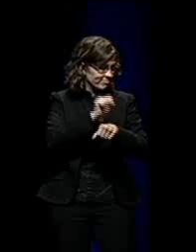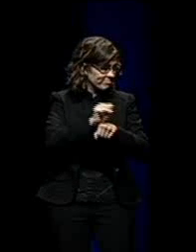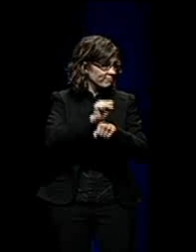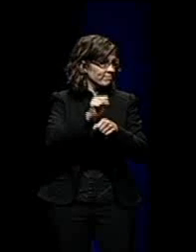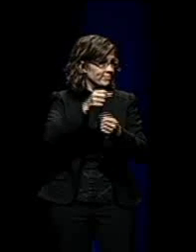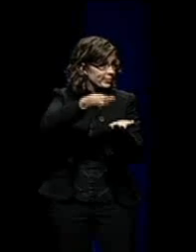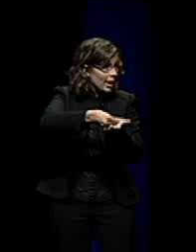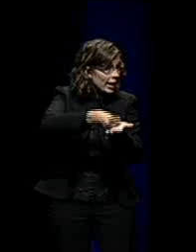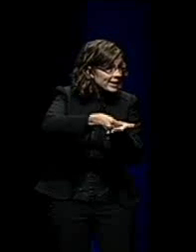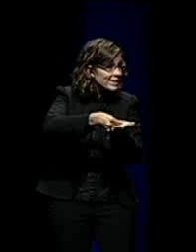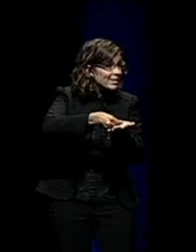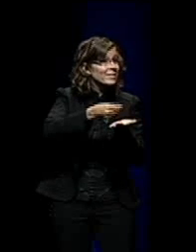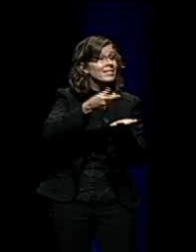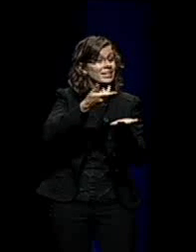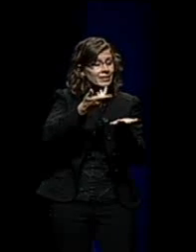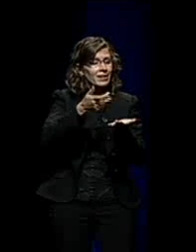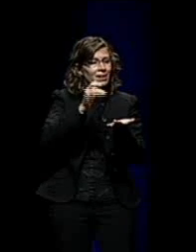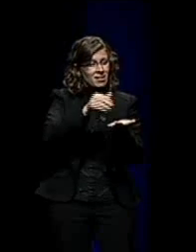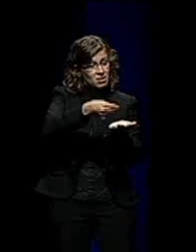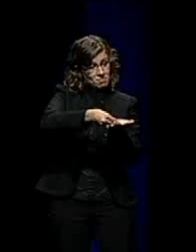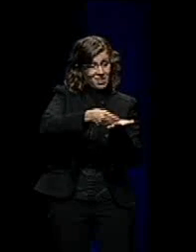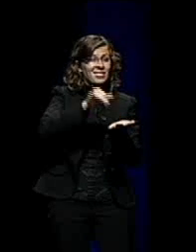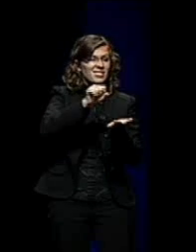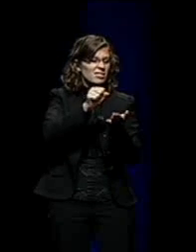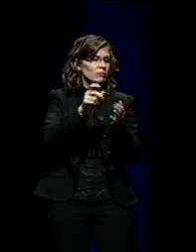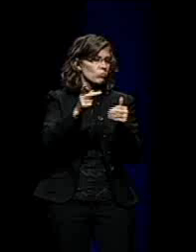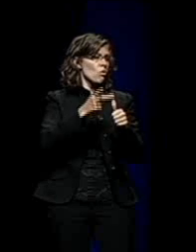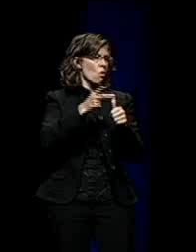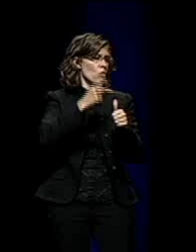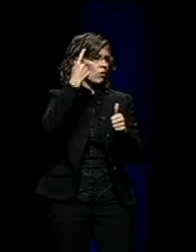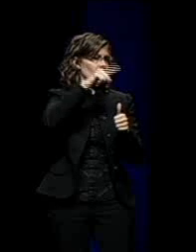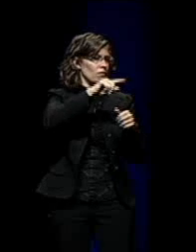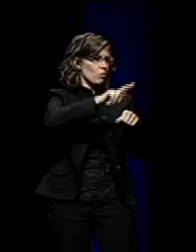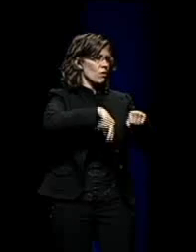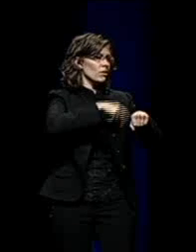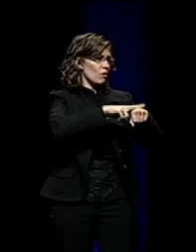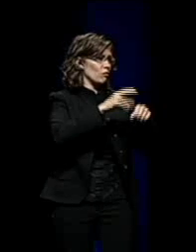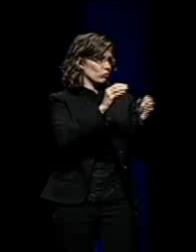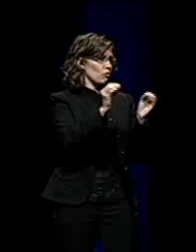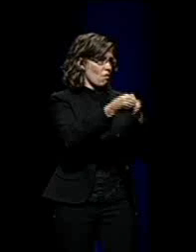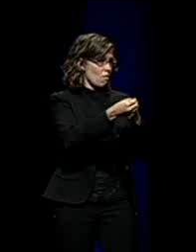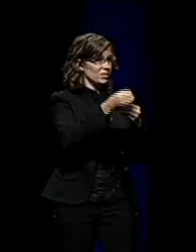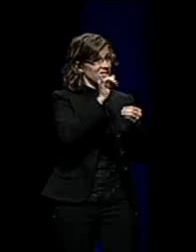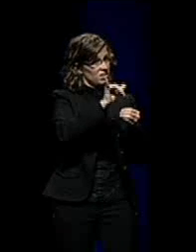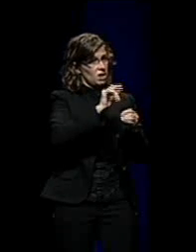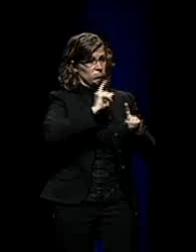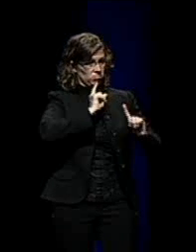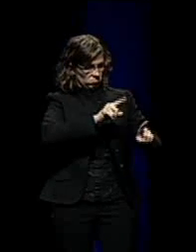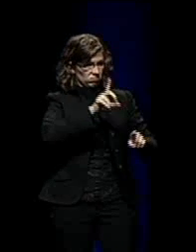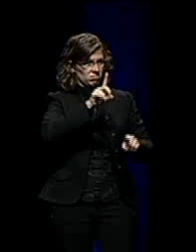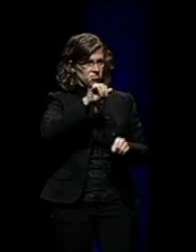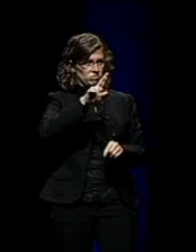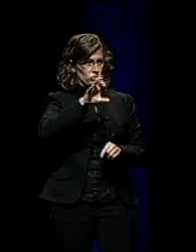a priority for the national office. That is the directive from the national office, and they're working